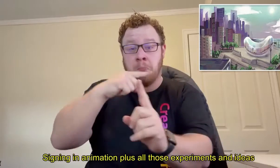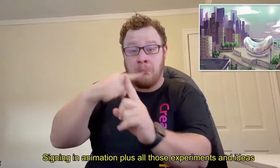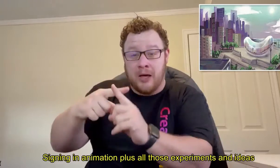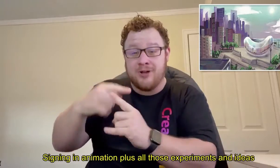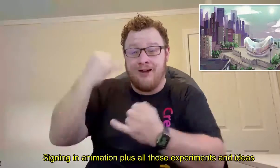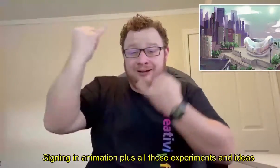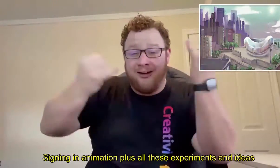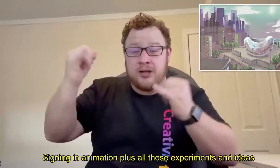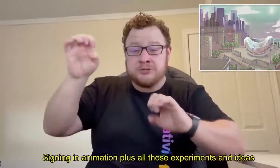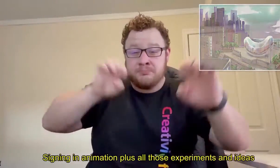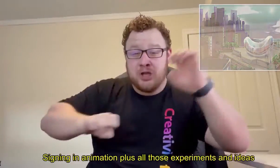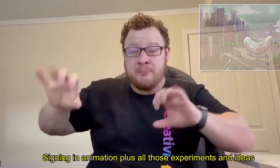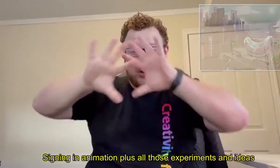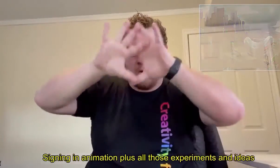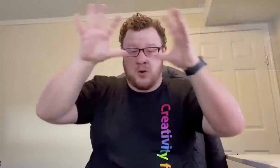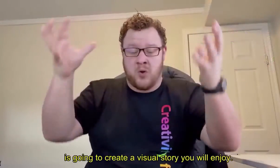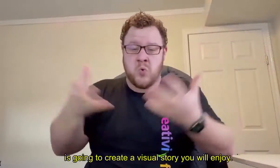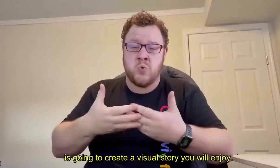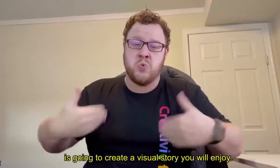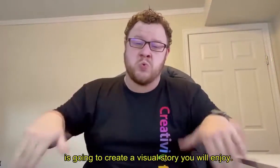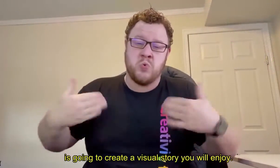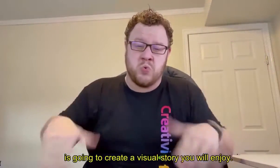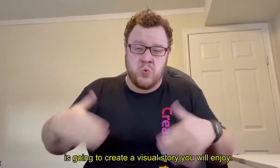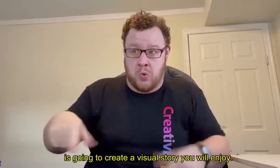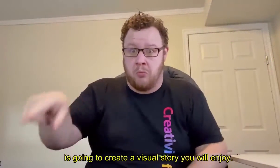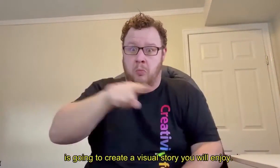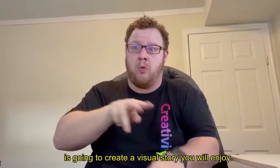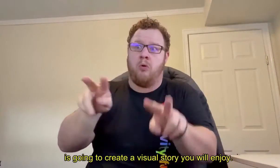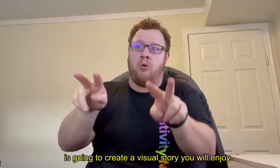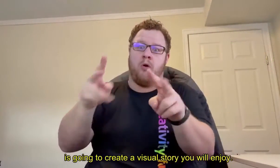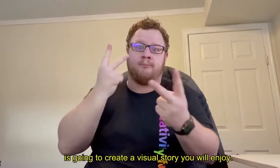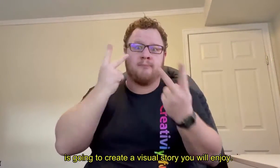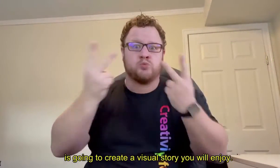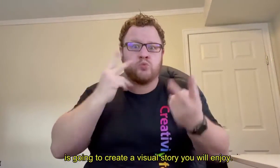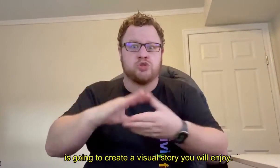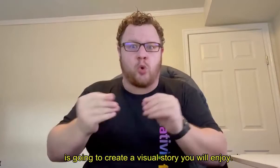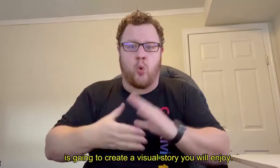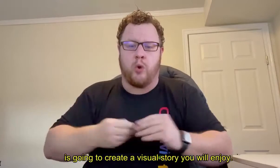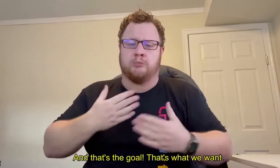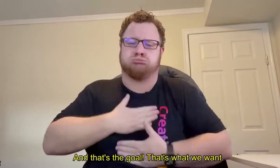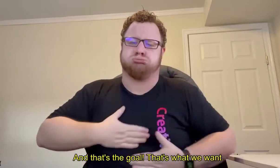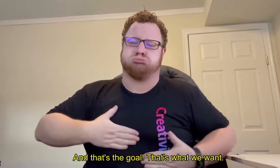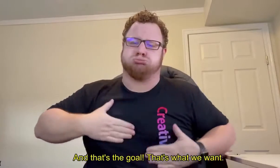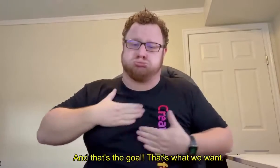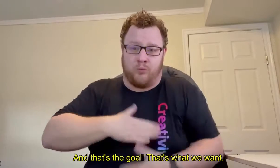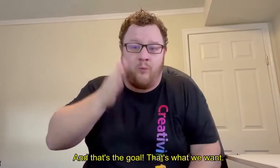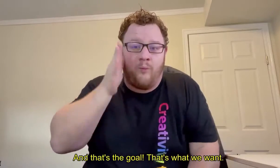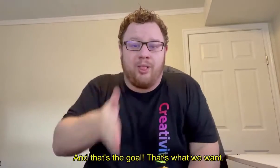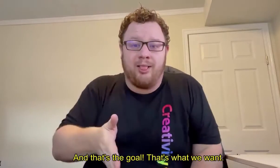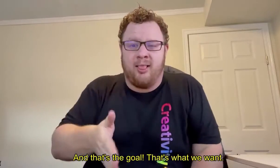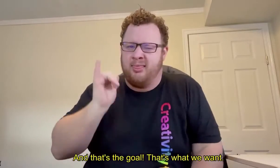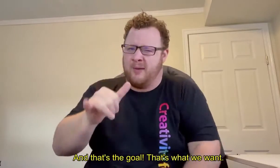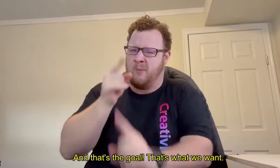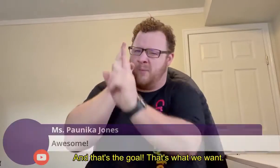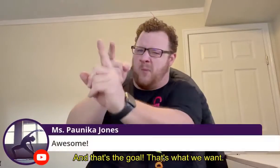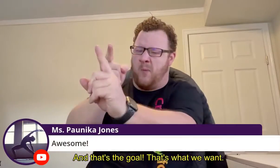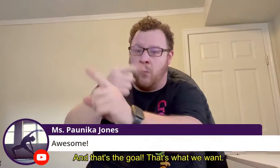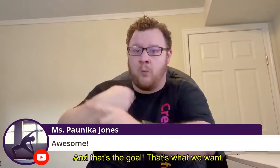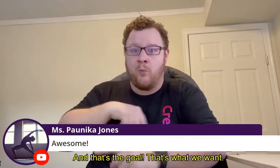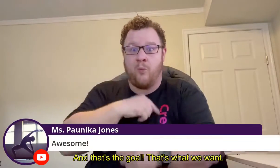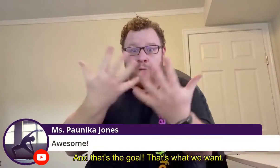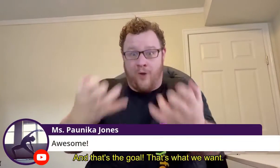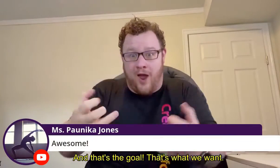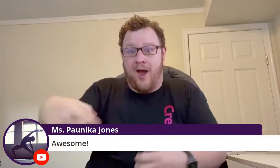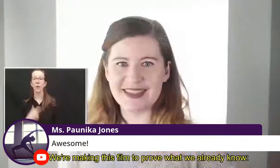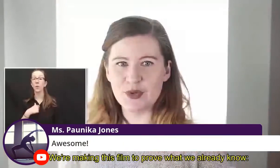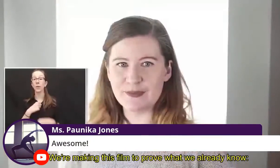animation plus all those experiments and ideas is going to create a visual story you will enjoy. And that's the goal. That's what we